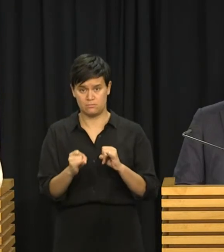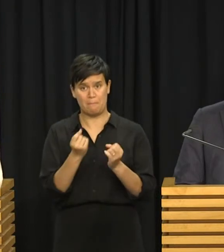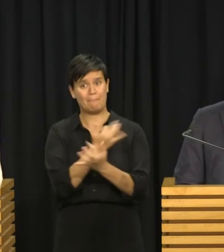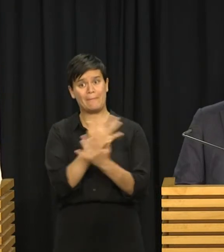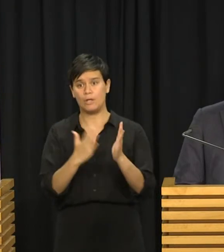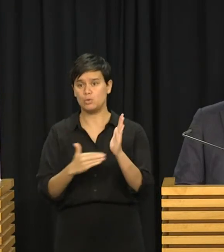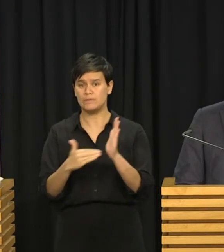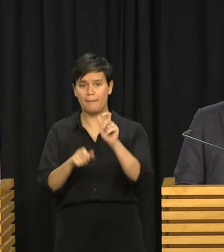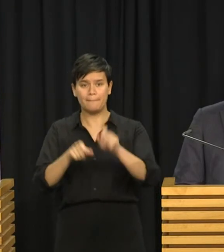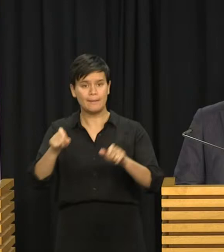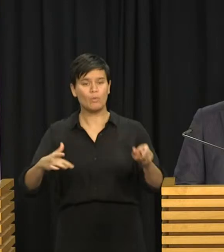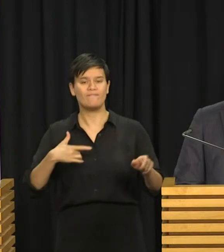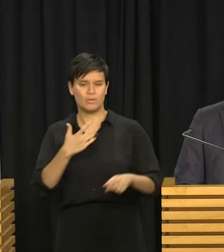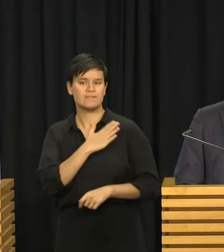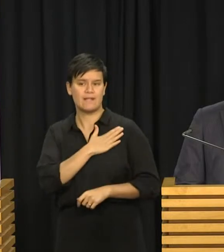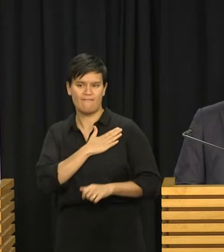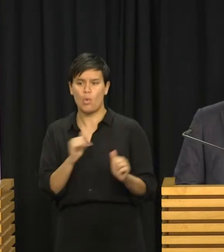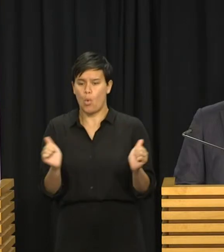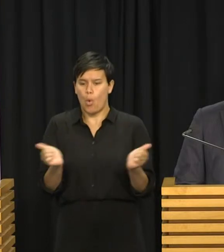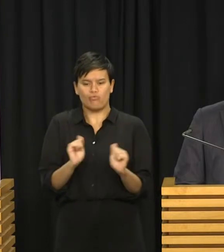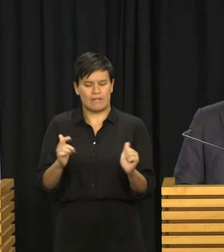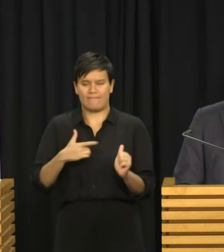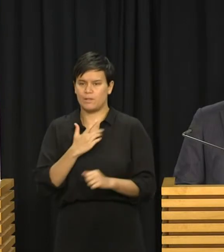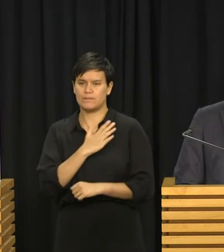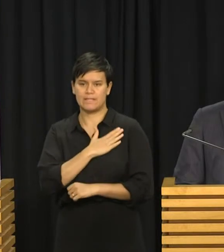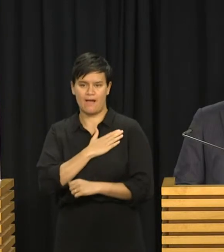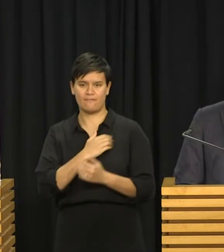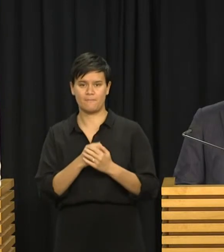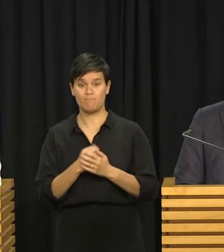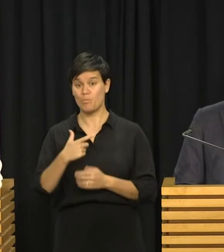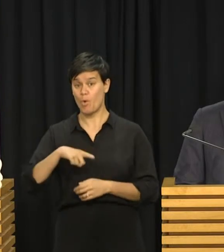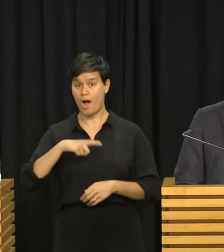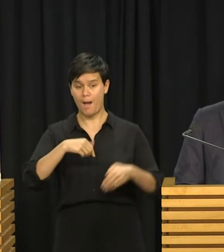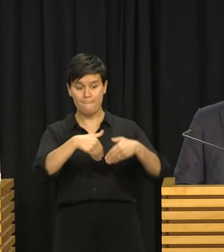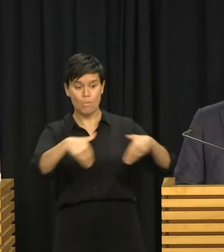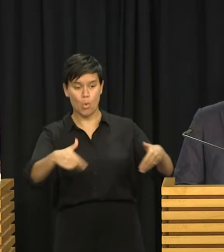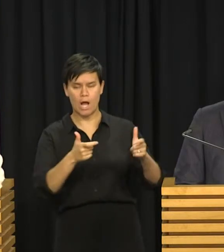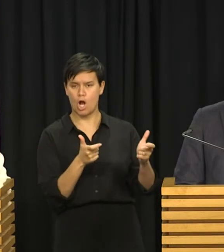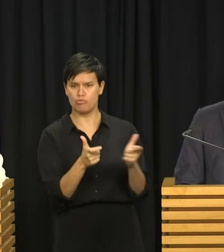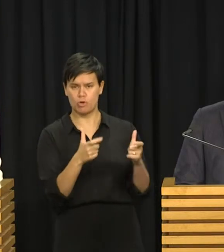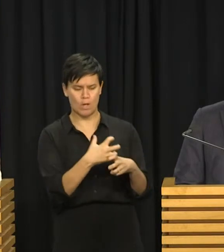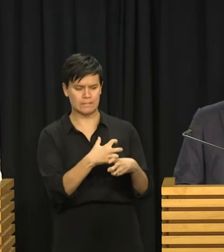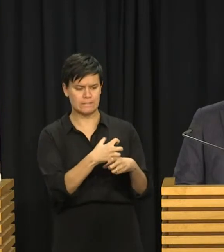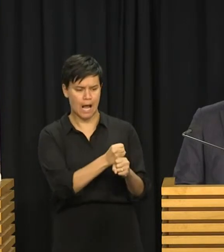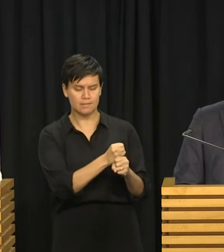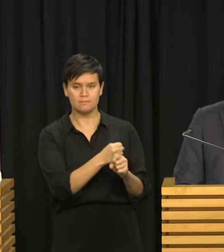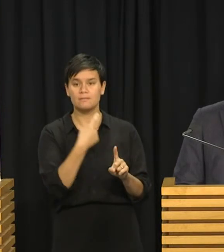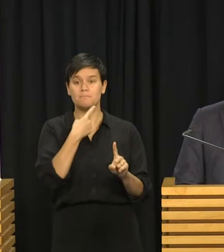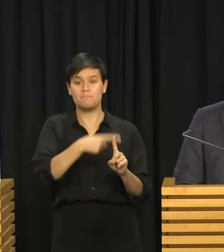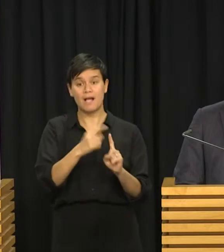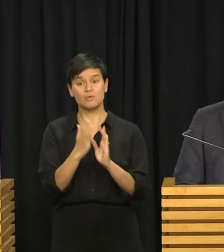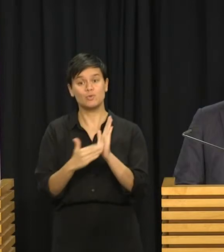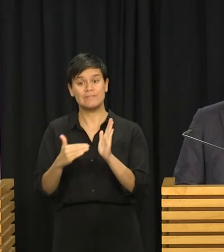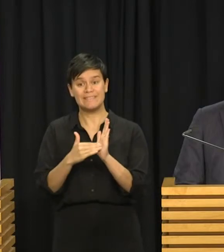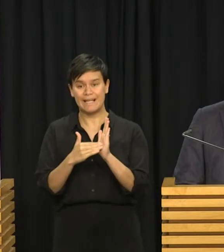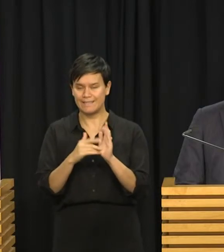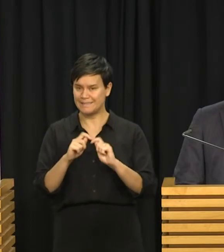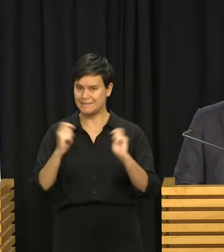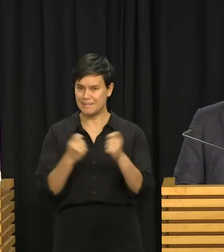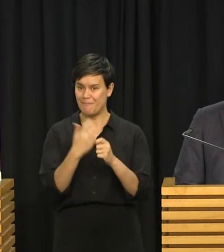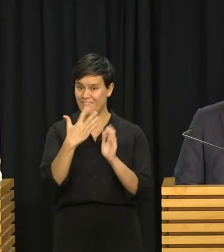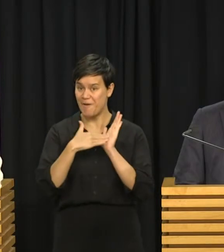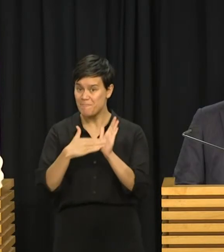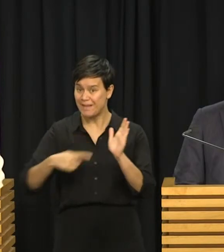already. This is because of the strongest possible border controls and because the team of 5 million has done such an incredible job keeping the virus in